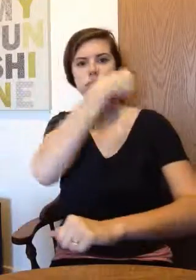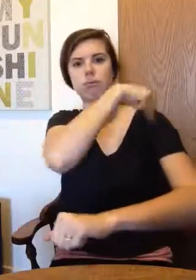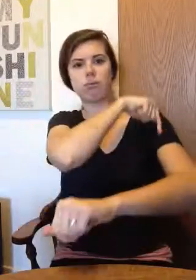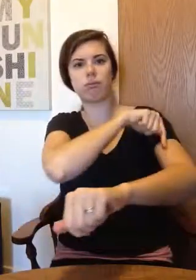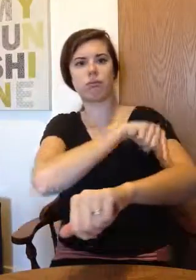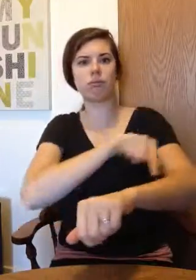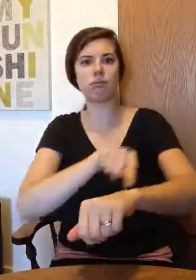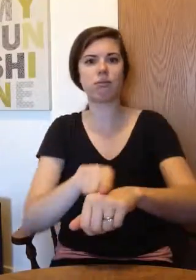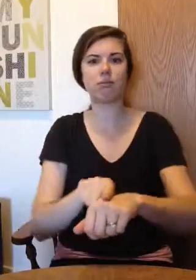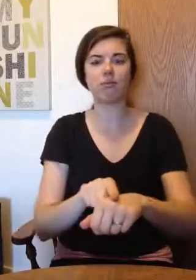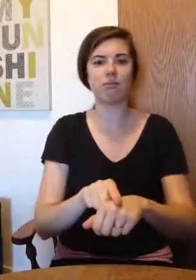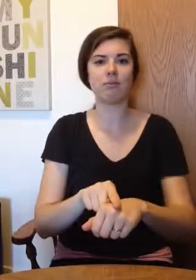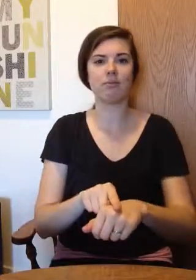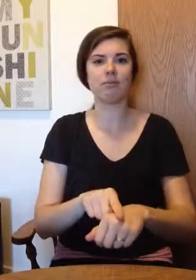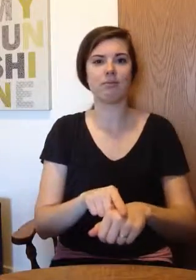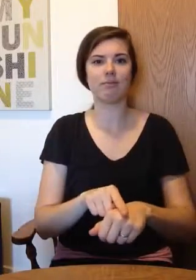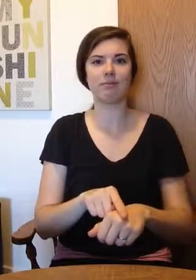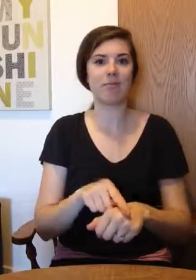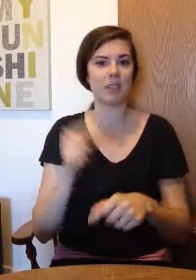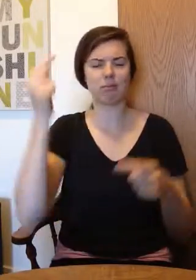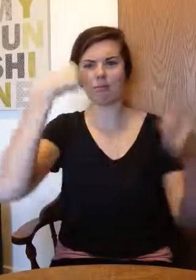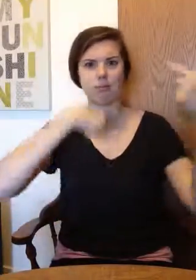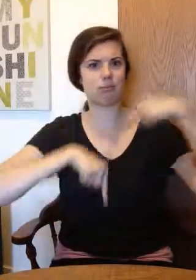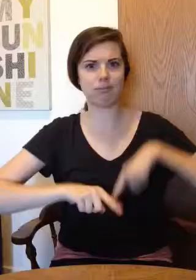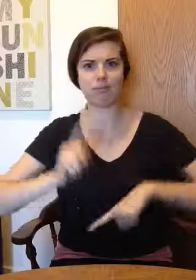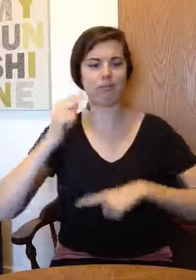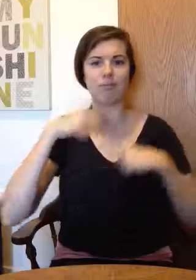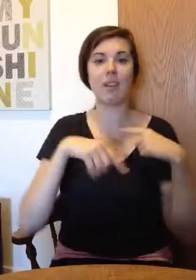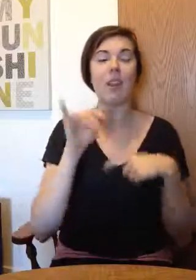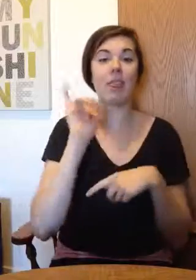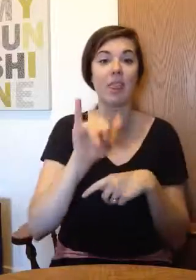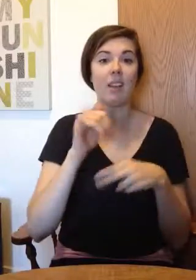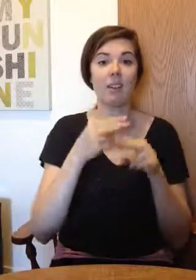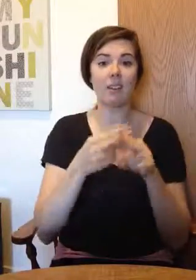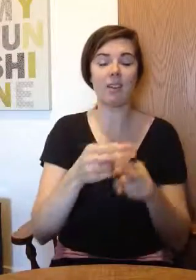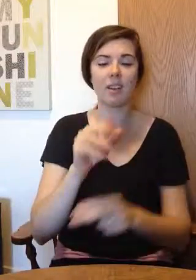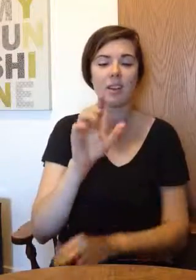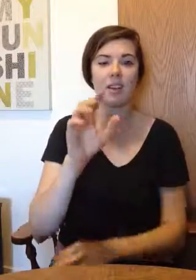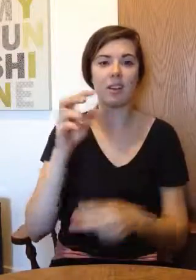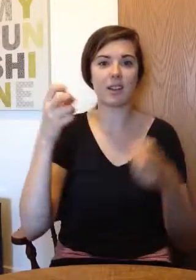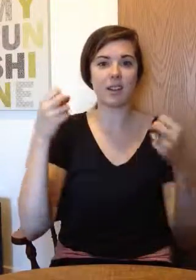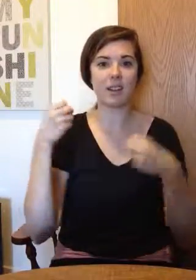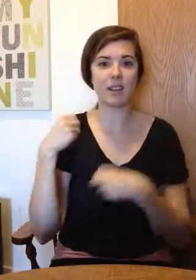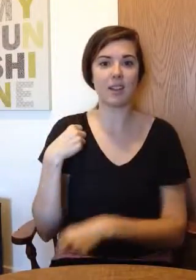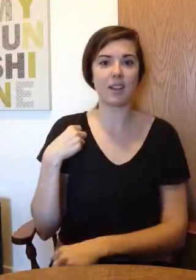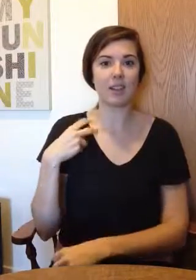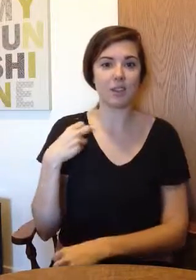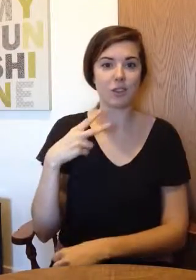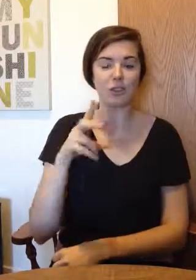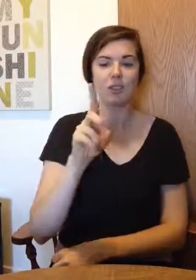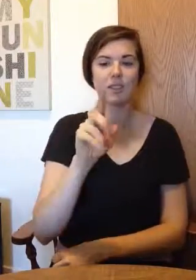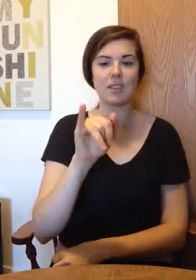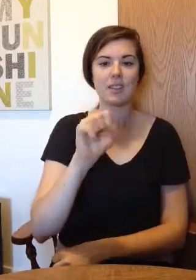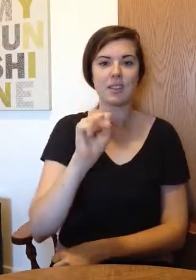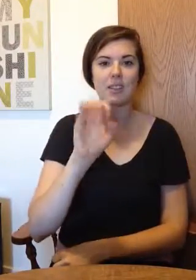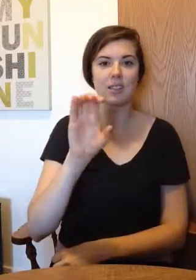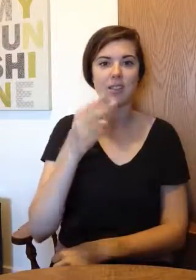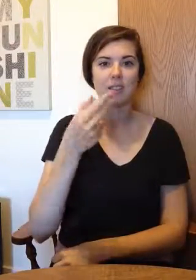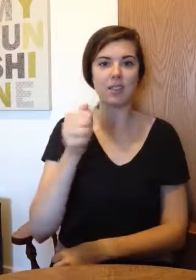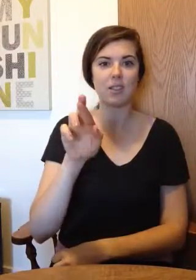motor neuron, out to your muscles here. And that is electrical discharge. It's going to be picked up by these electrodes right here. And we're going to be able to